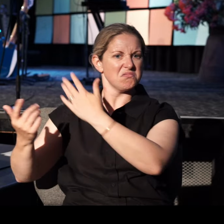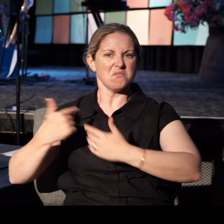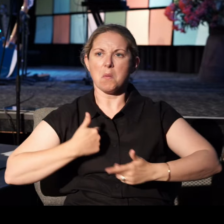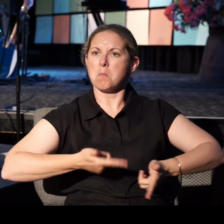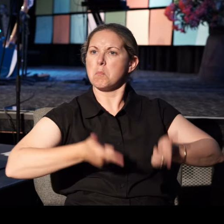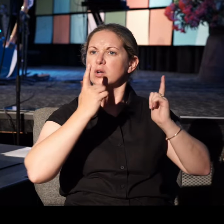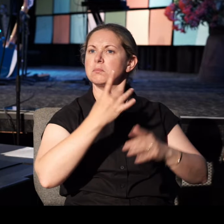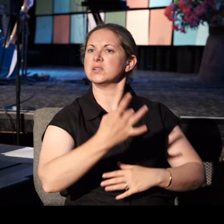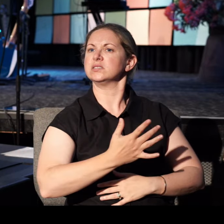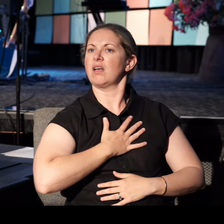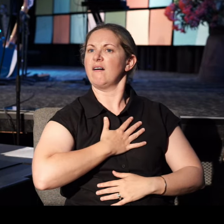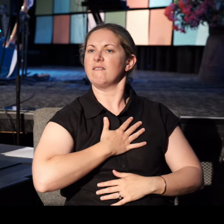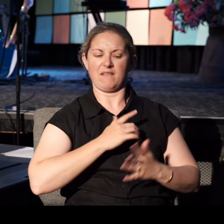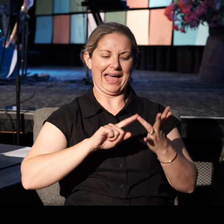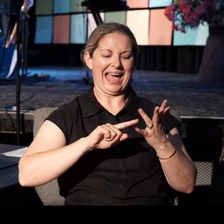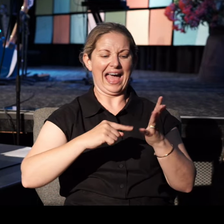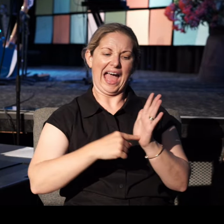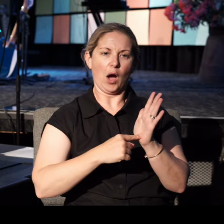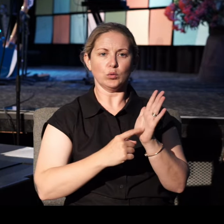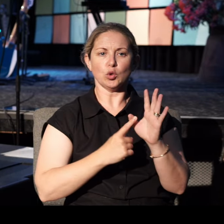Sin is being an outlaw.